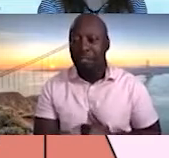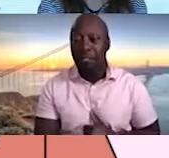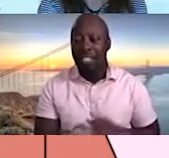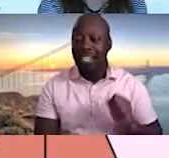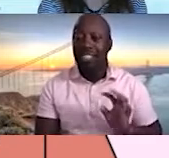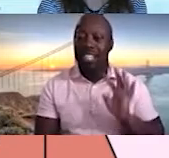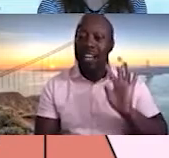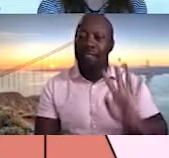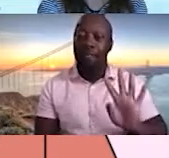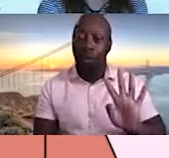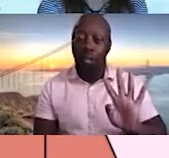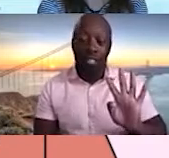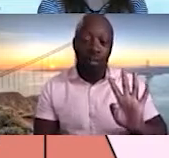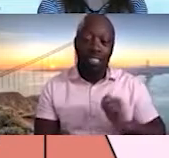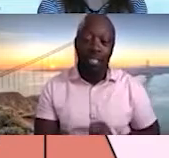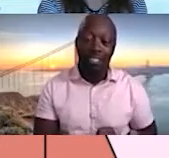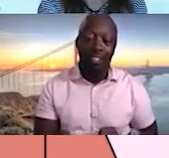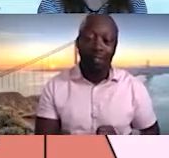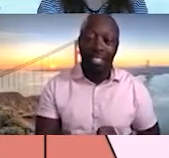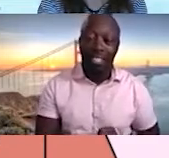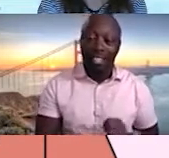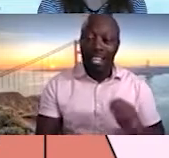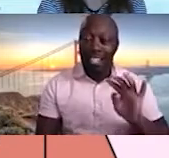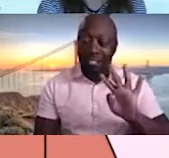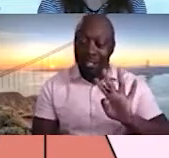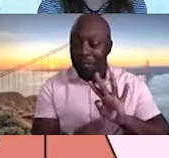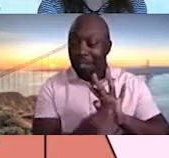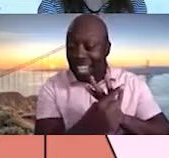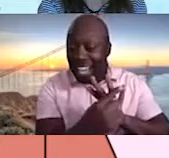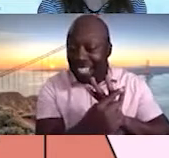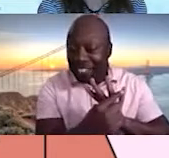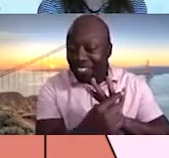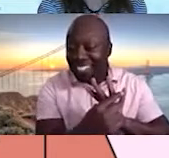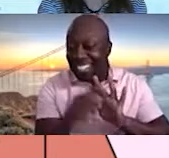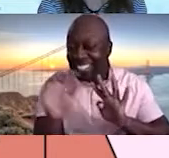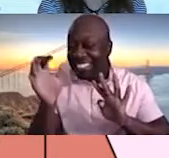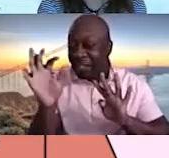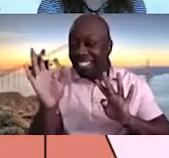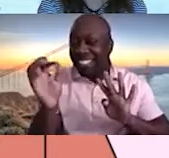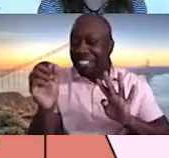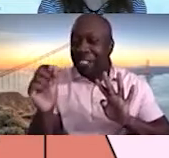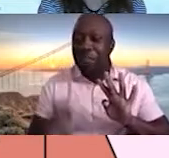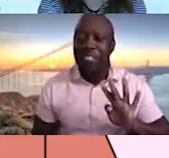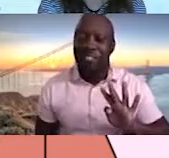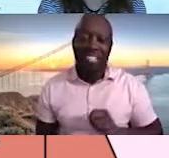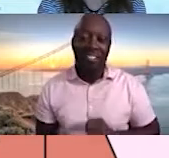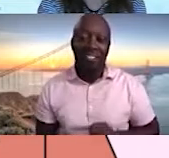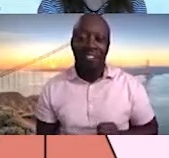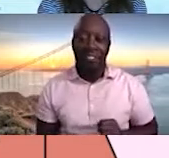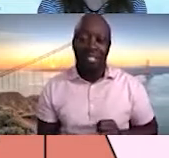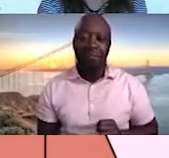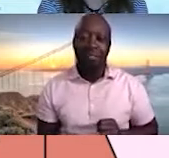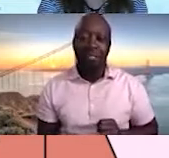Terrible twos. I actually have 4 little ones myself, and it's only my last one that's exhibiting a little bit of a